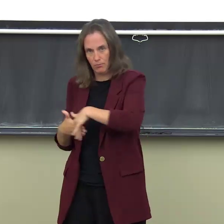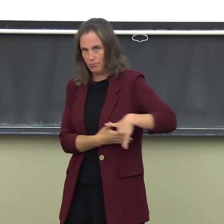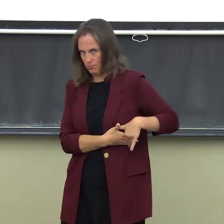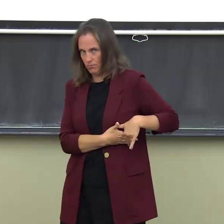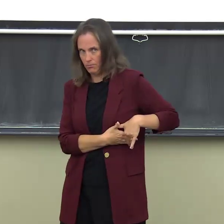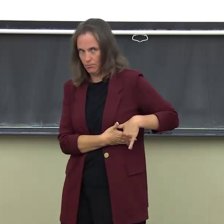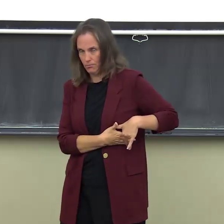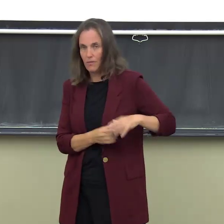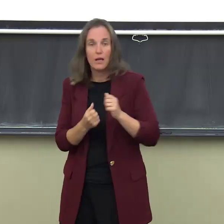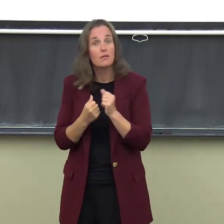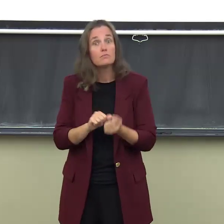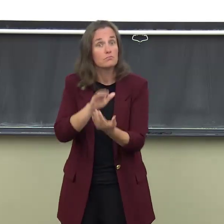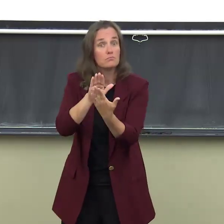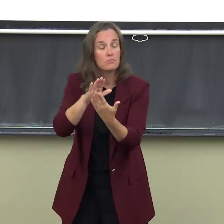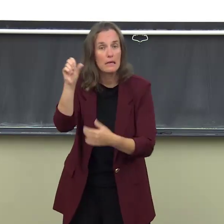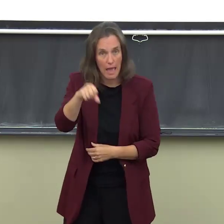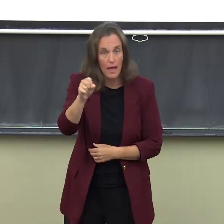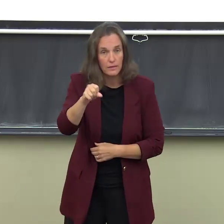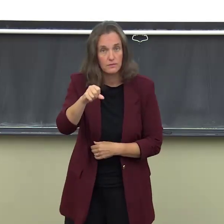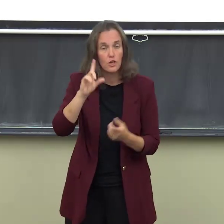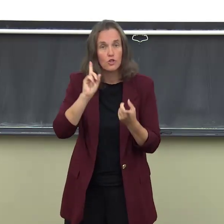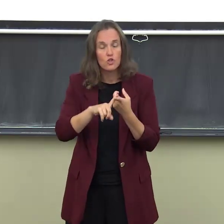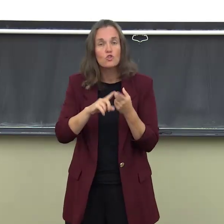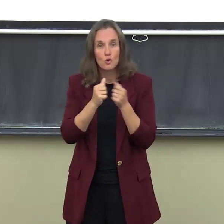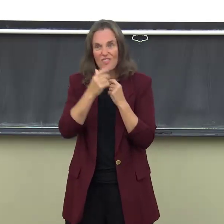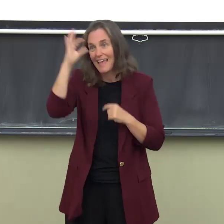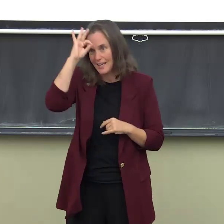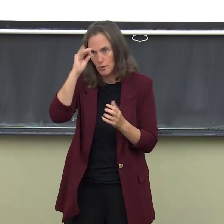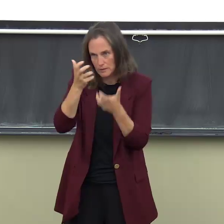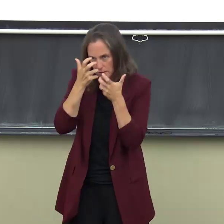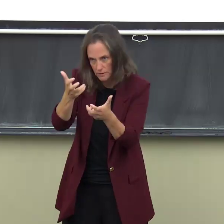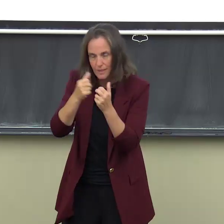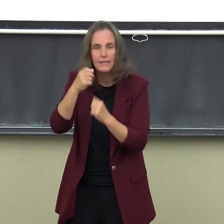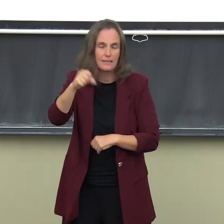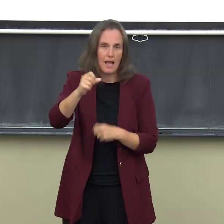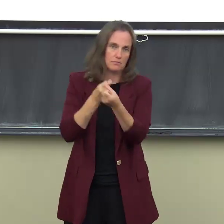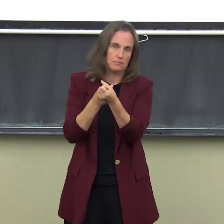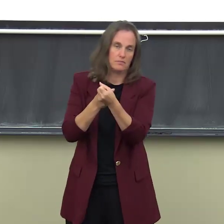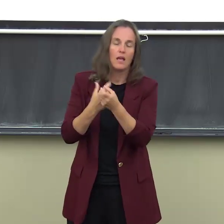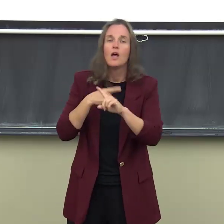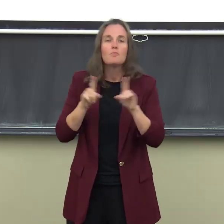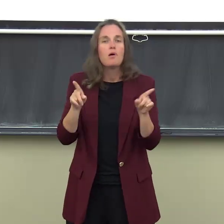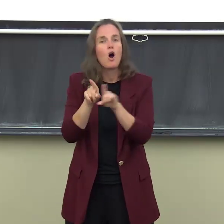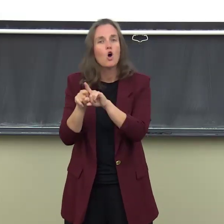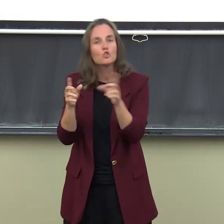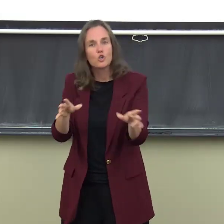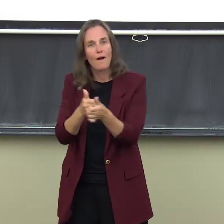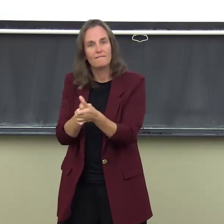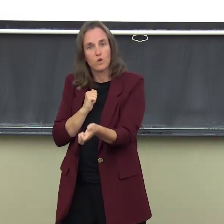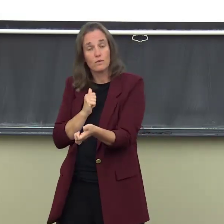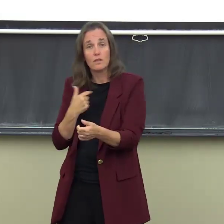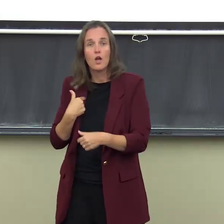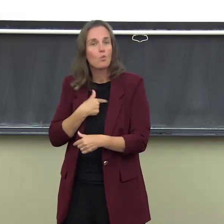saying like, yes, to the ignorance framing, I love it. And also I think this avoidance, we are living in deep